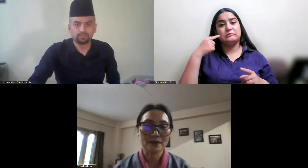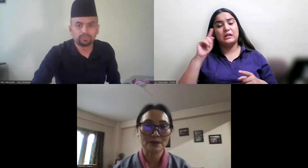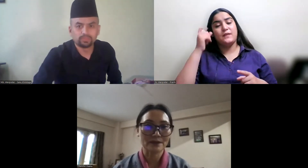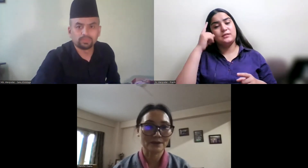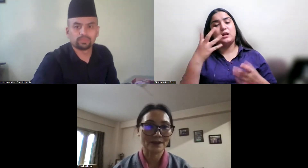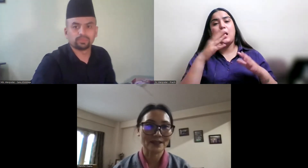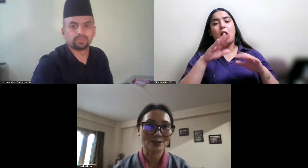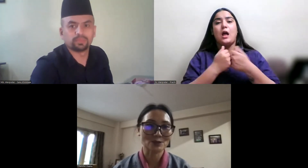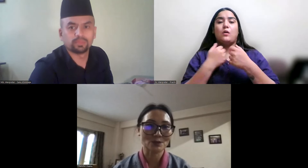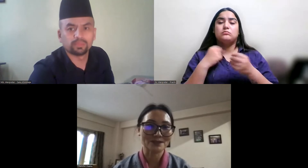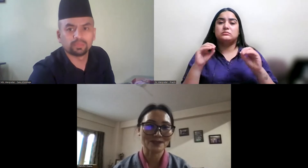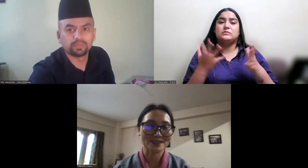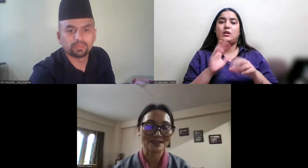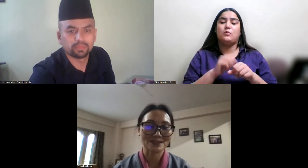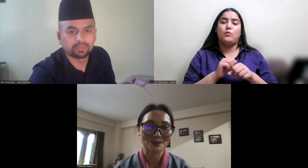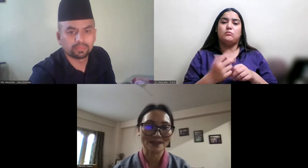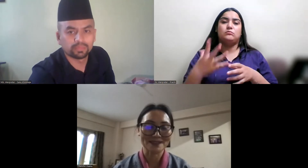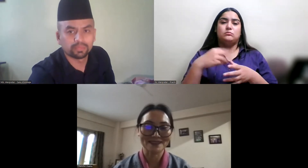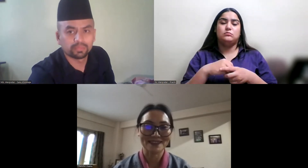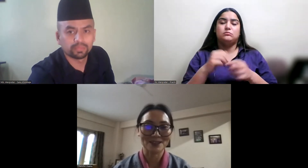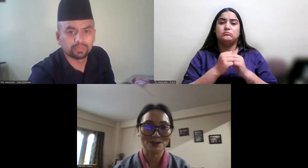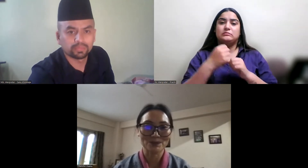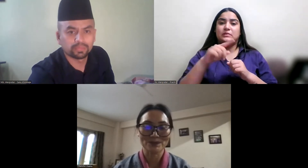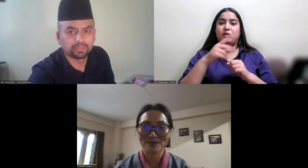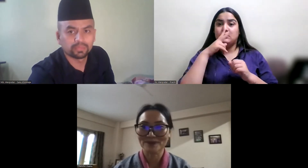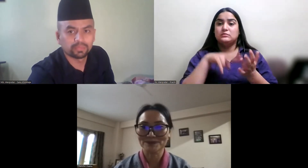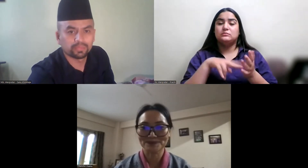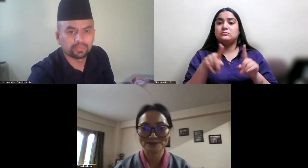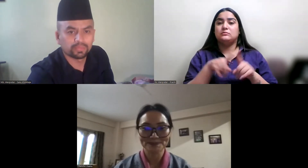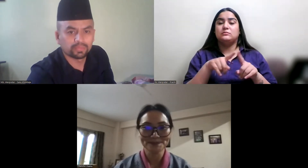So very brief. Thank you so much for listening to me. Thank you.